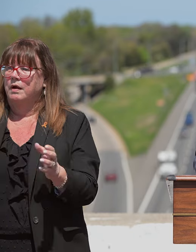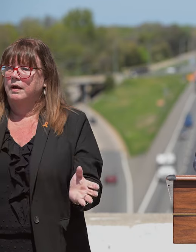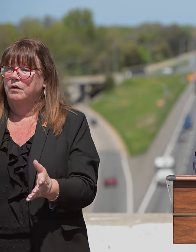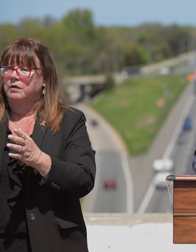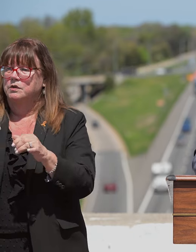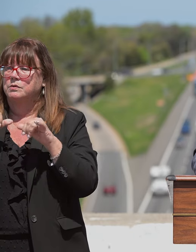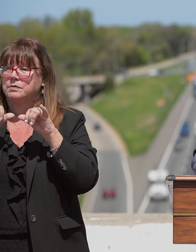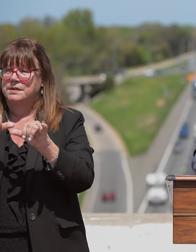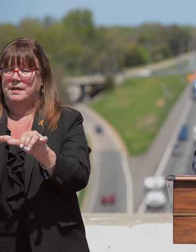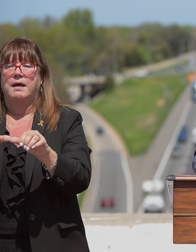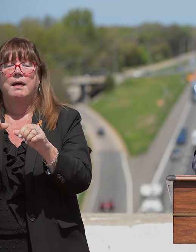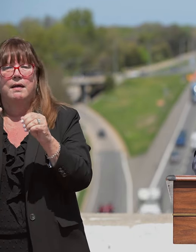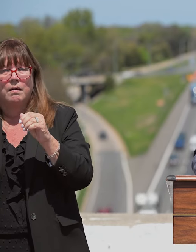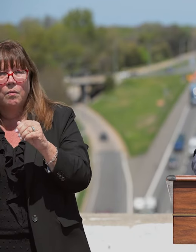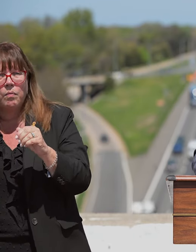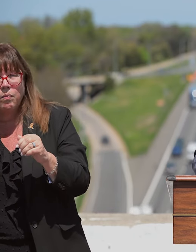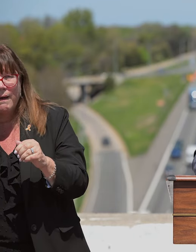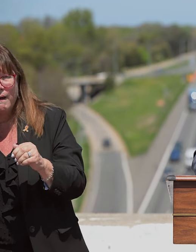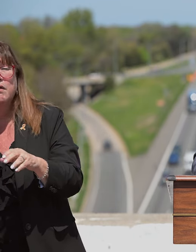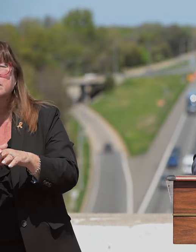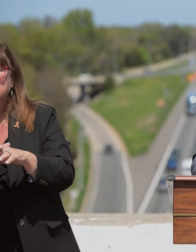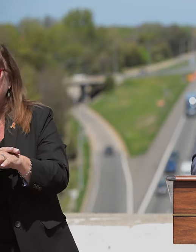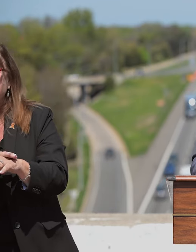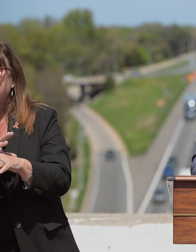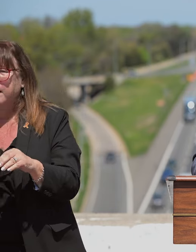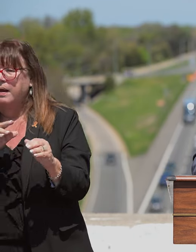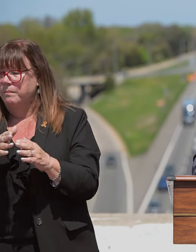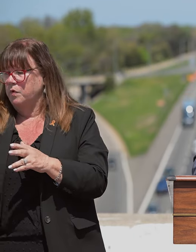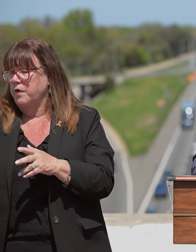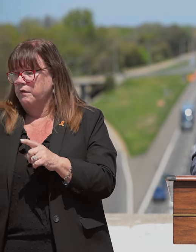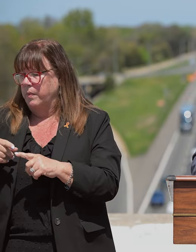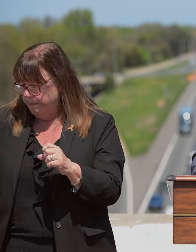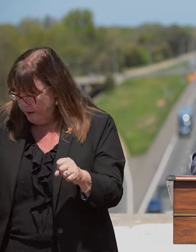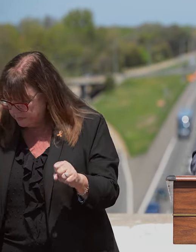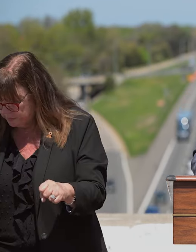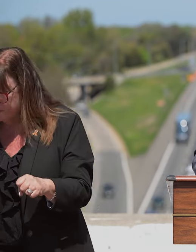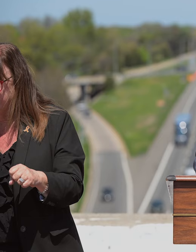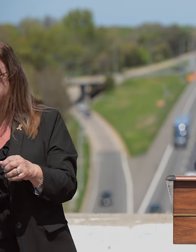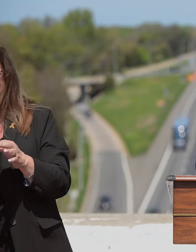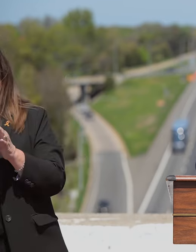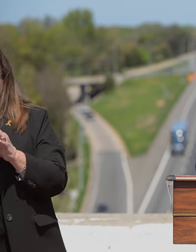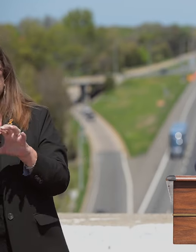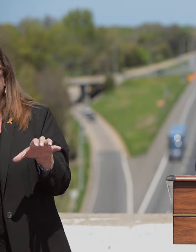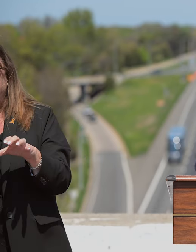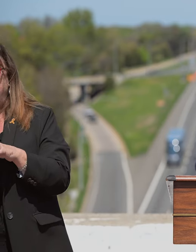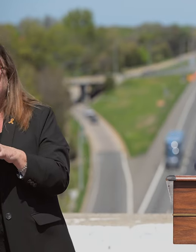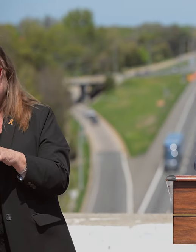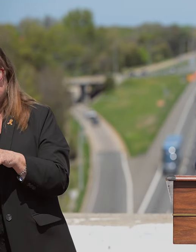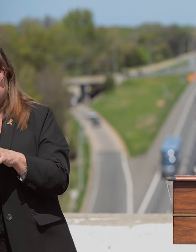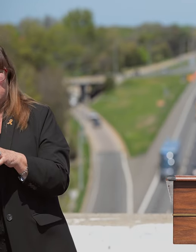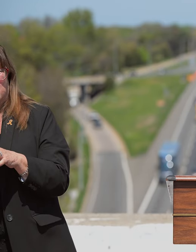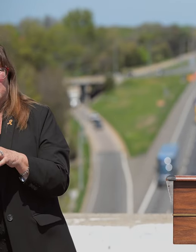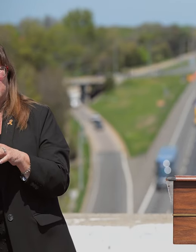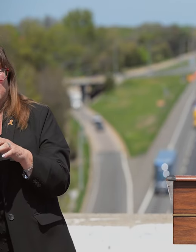stay vigilant, slow down, and move over when possible. These simple actions can make a